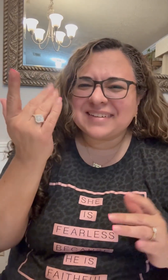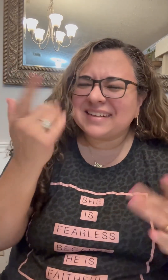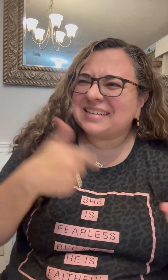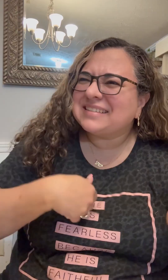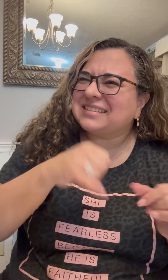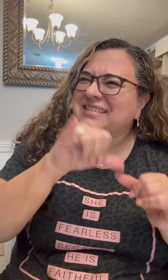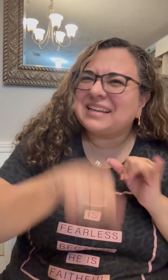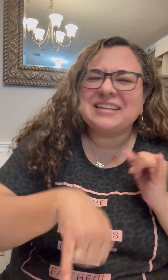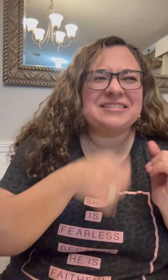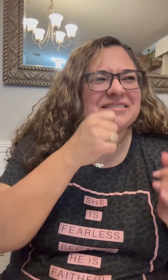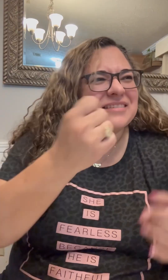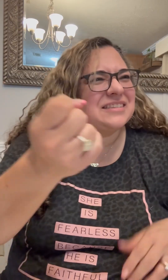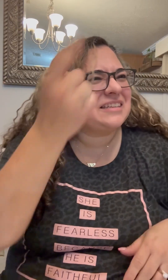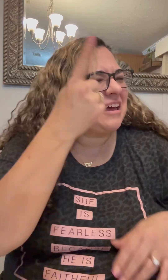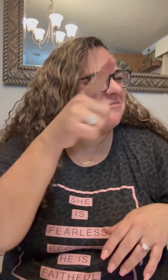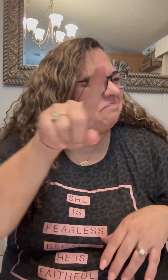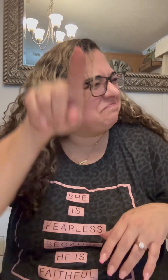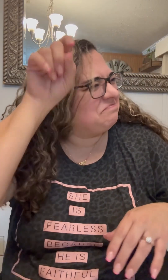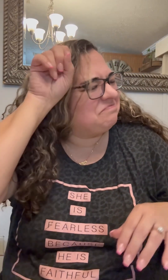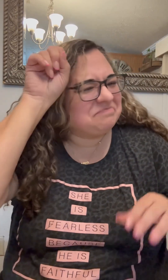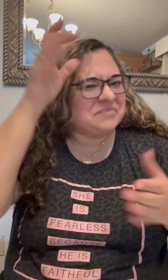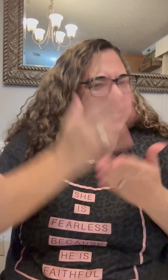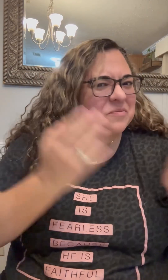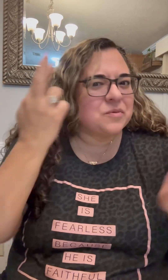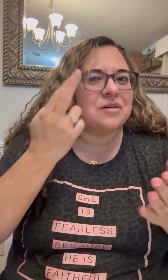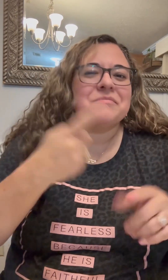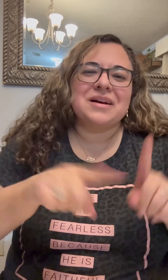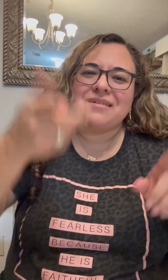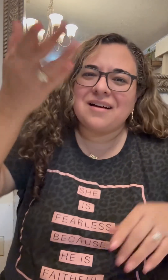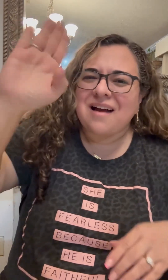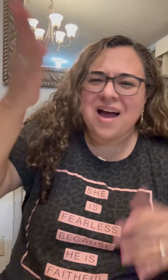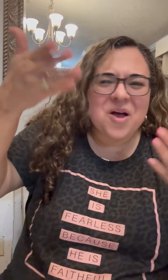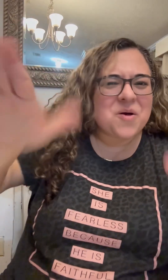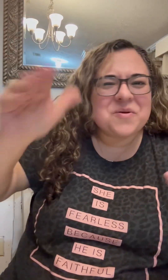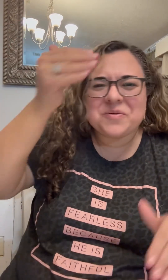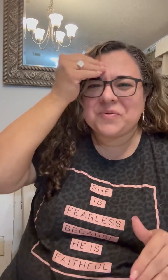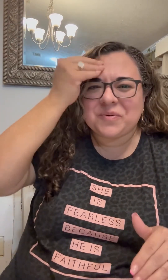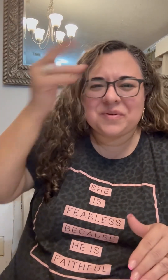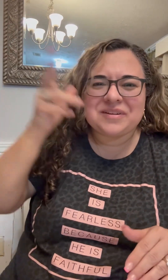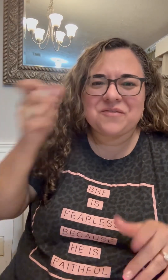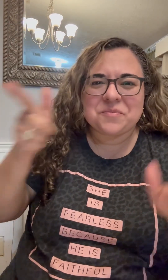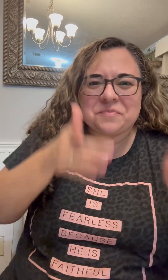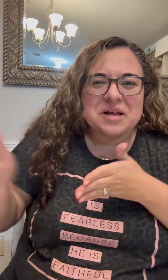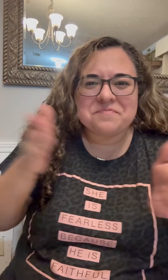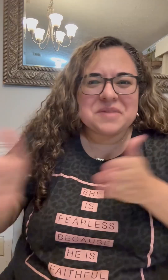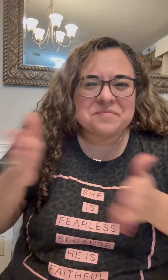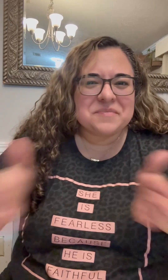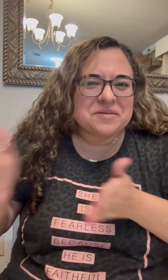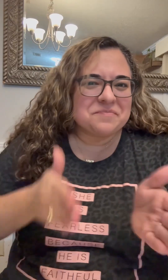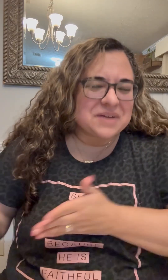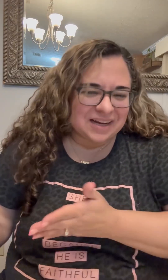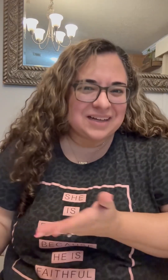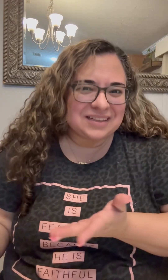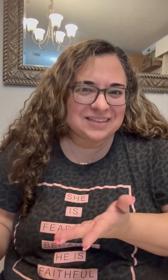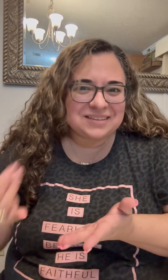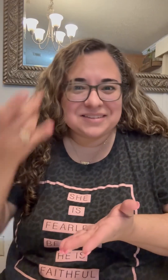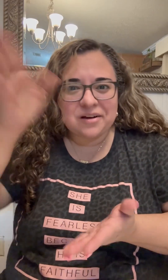would have probably been puzzled, not understanding why the Lord kept him at the hotel. But the Lord knows the enemy's